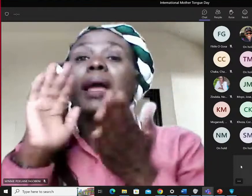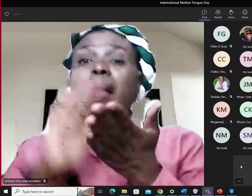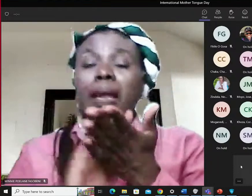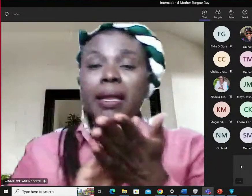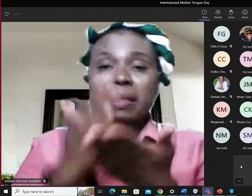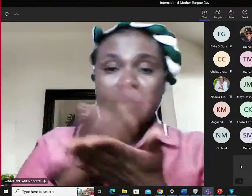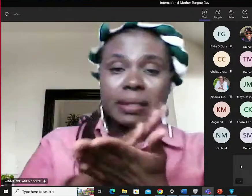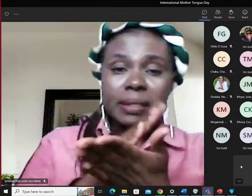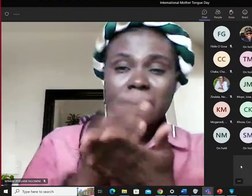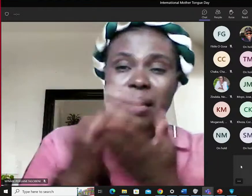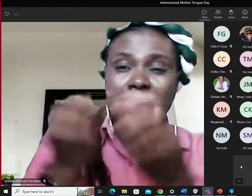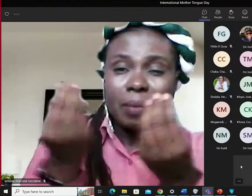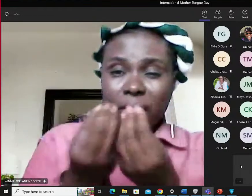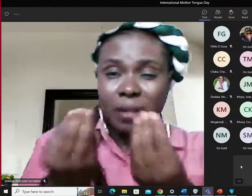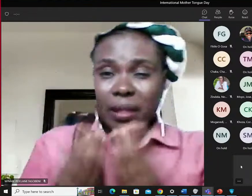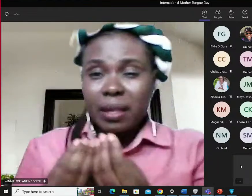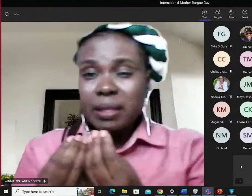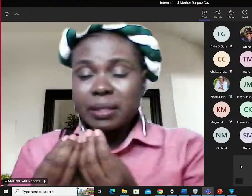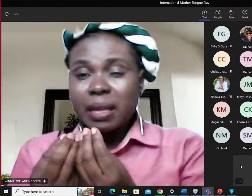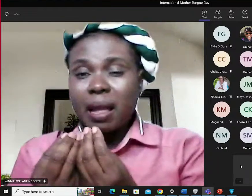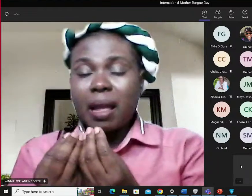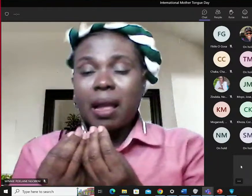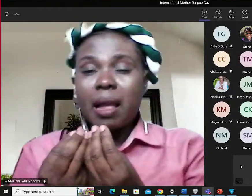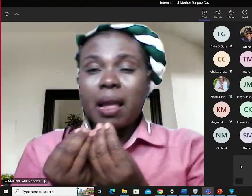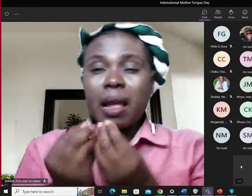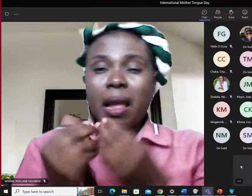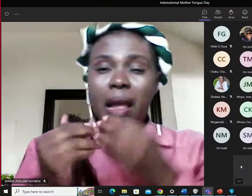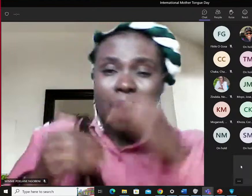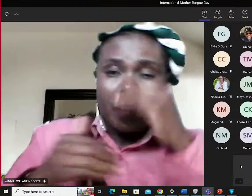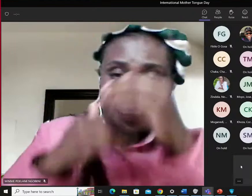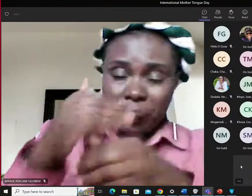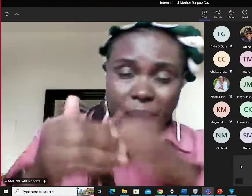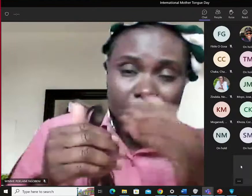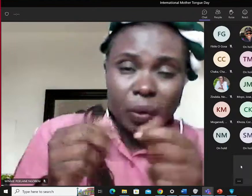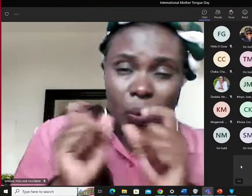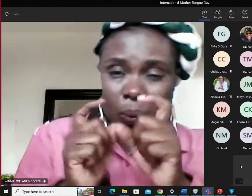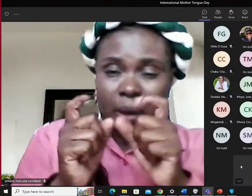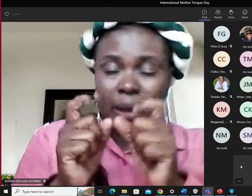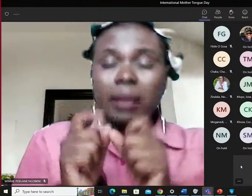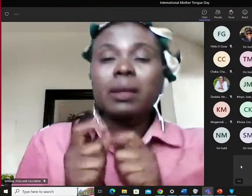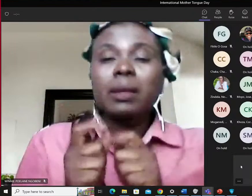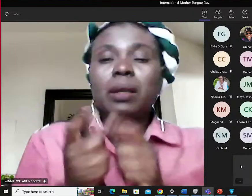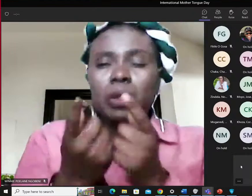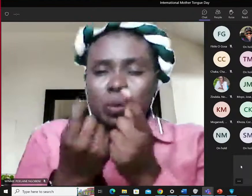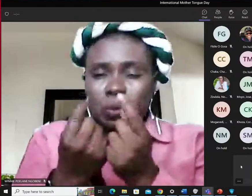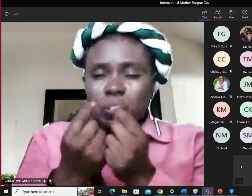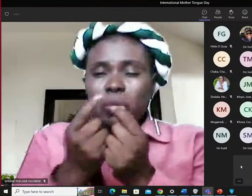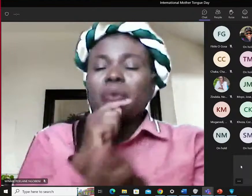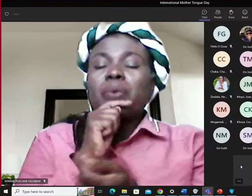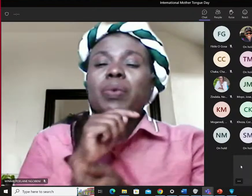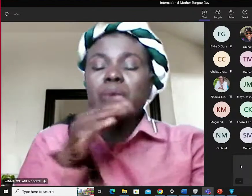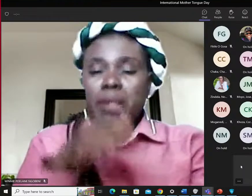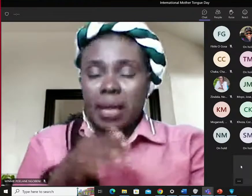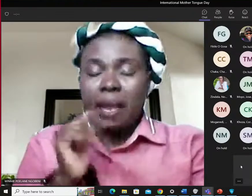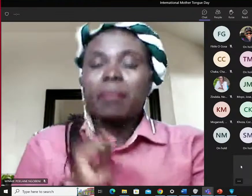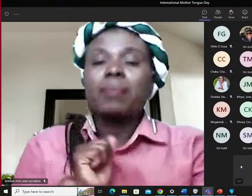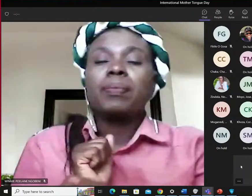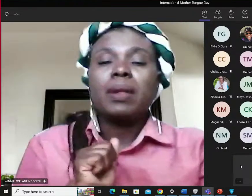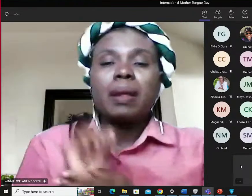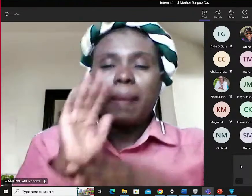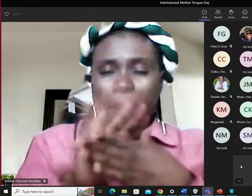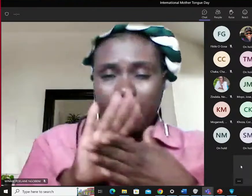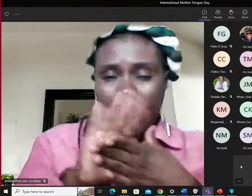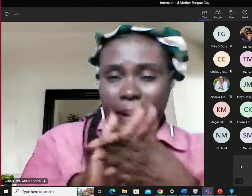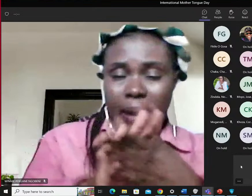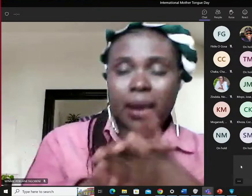I'll go through them quickly. How often did you use the glossary? Reasons, if answered sometimes